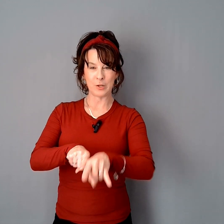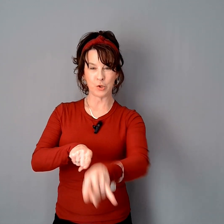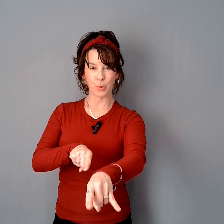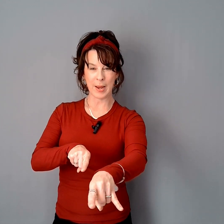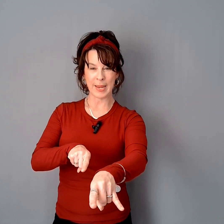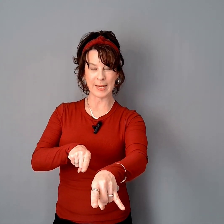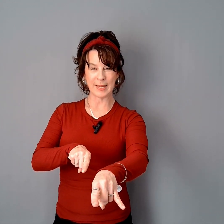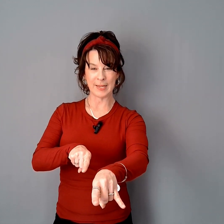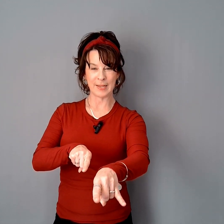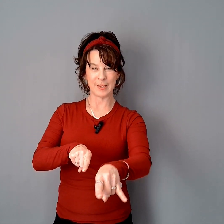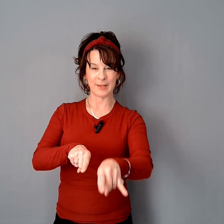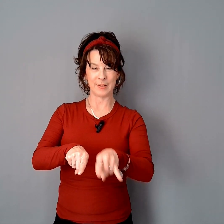betrayed